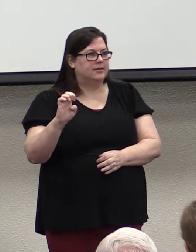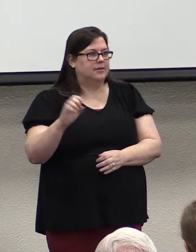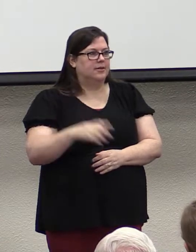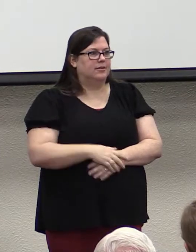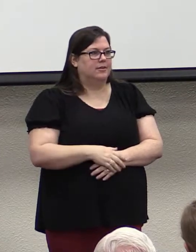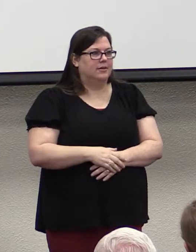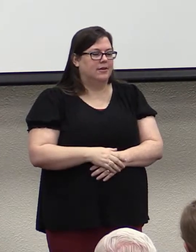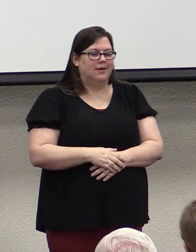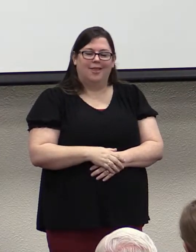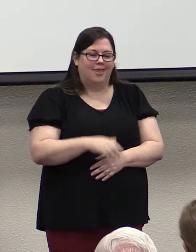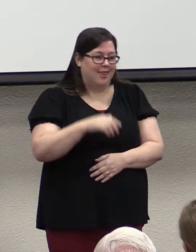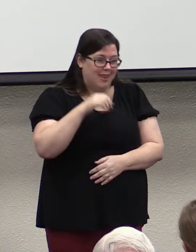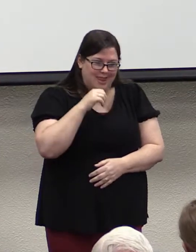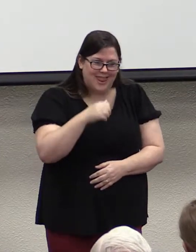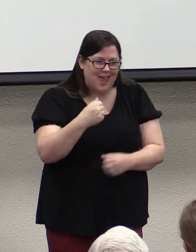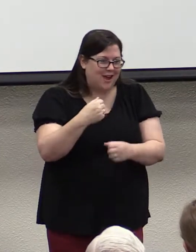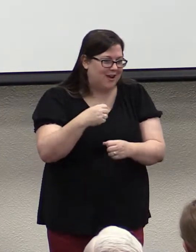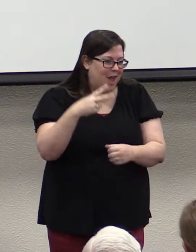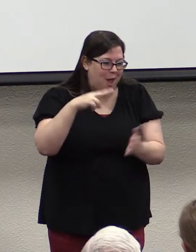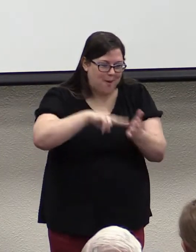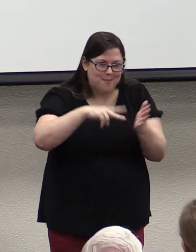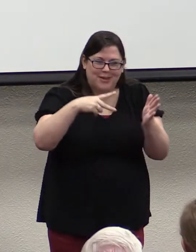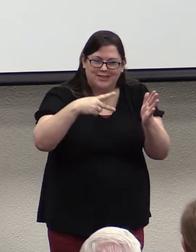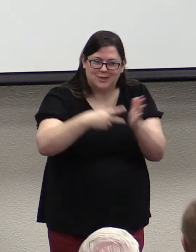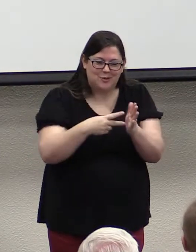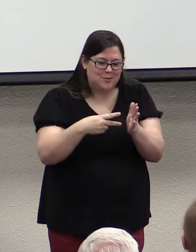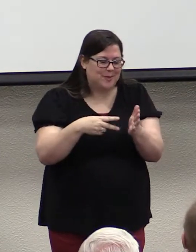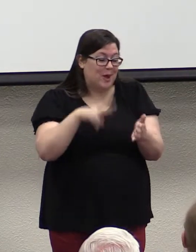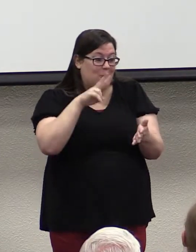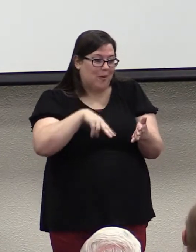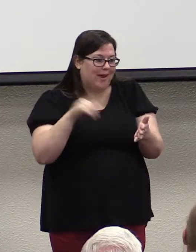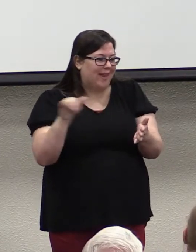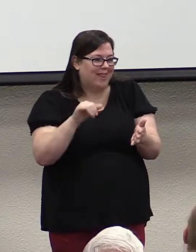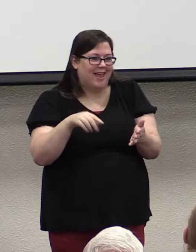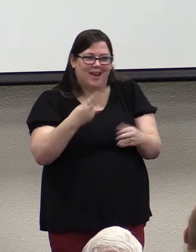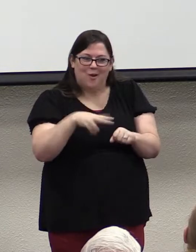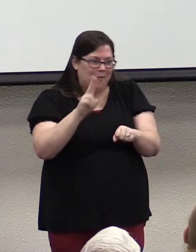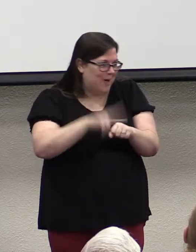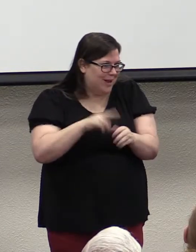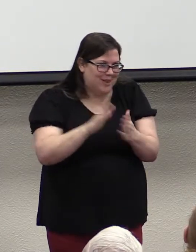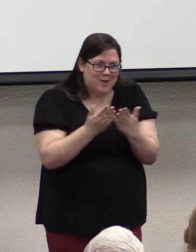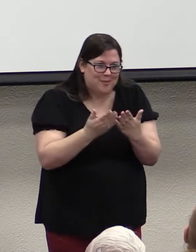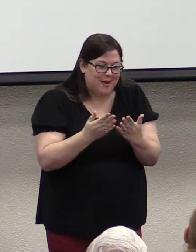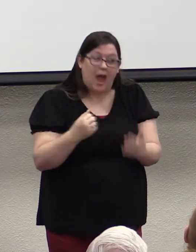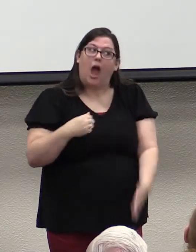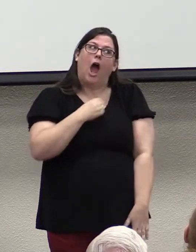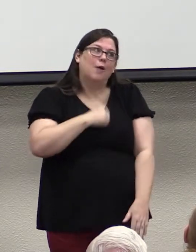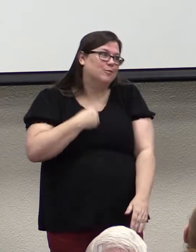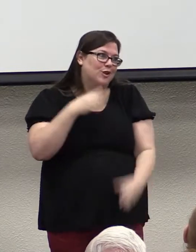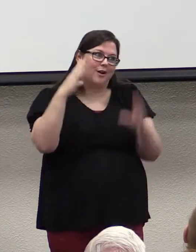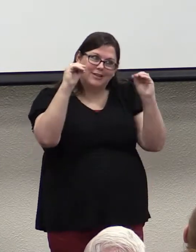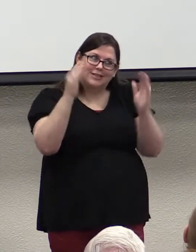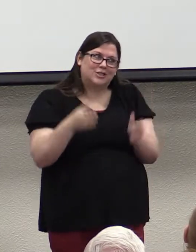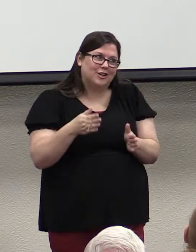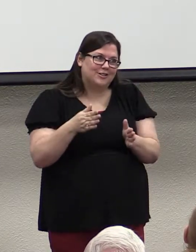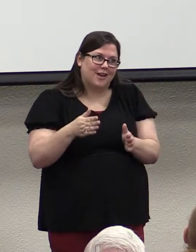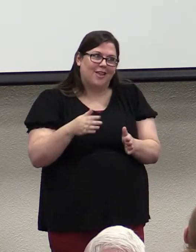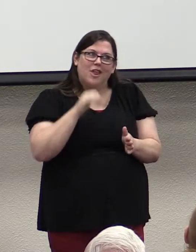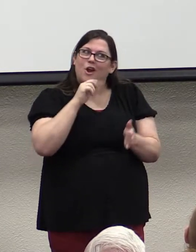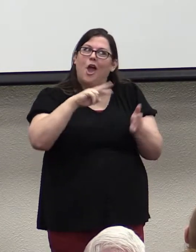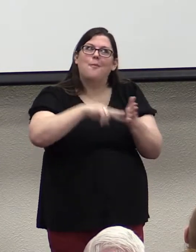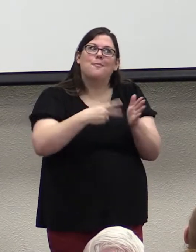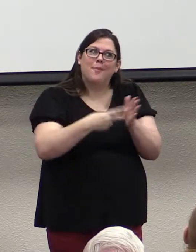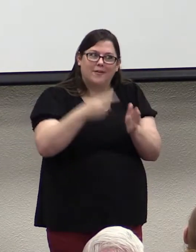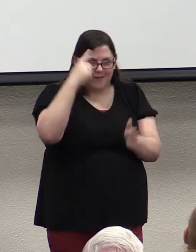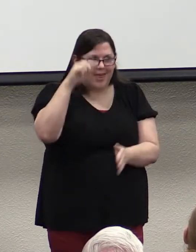Commentaries are not made to be read like a regular book. I'm sorry, teachers. We're not supposed to read that like that. They're